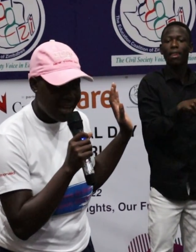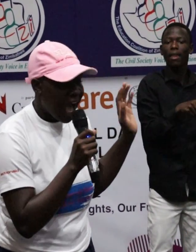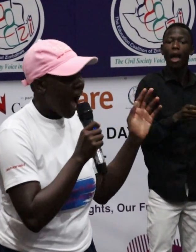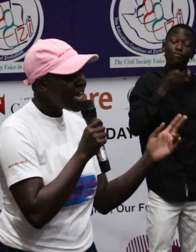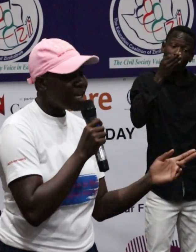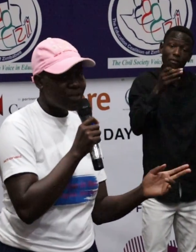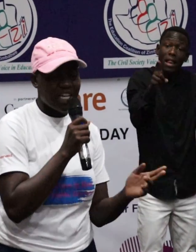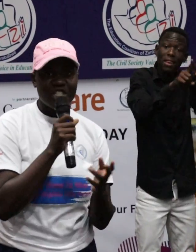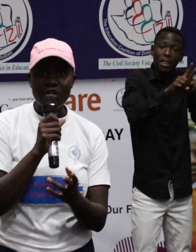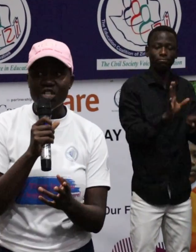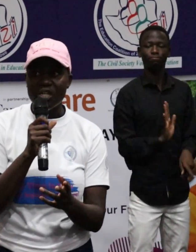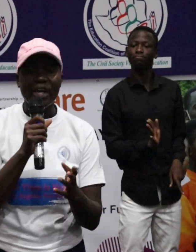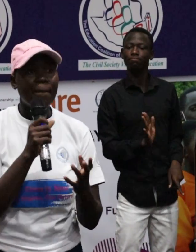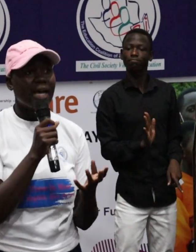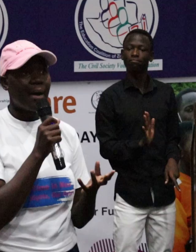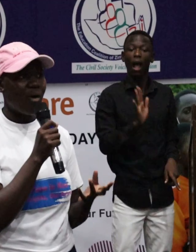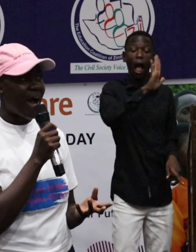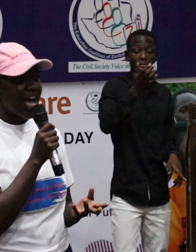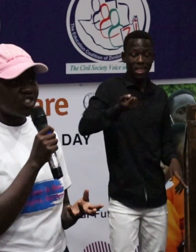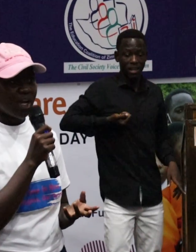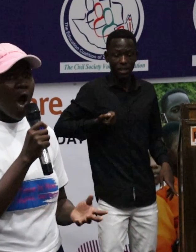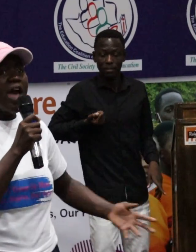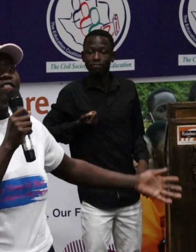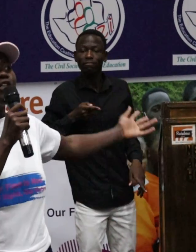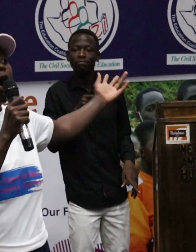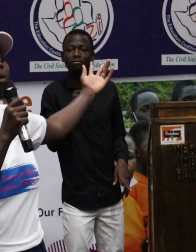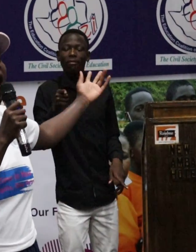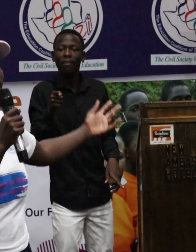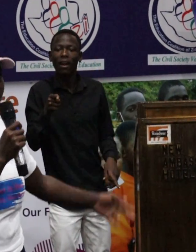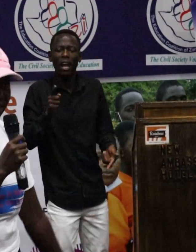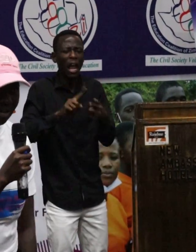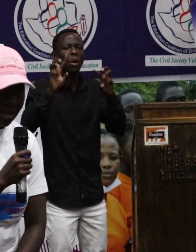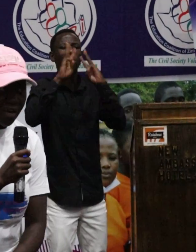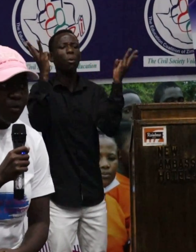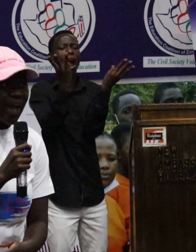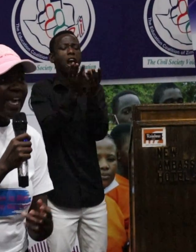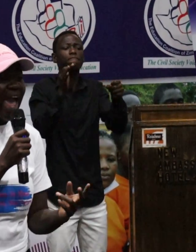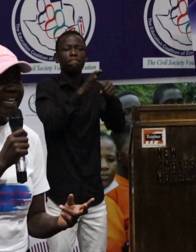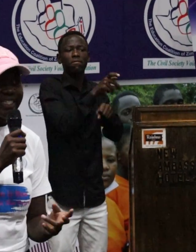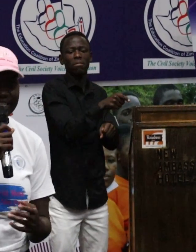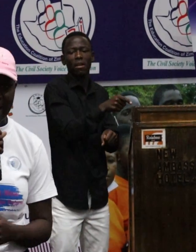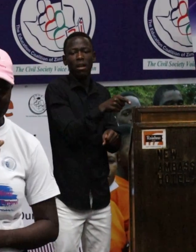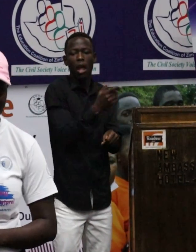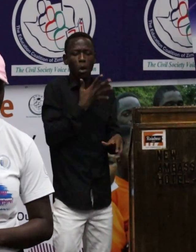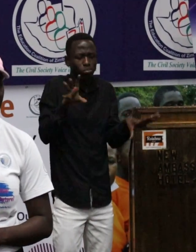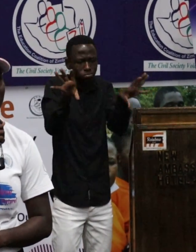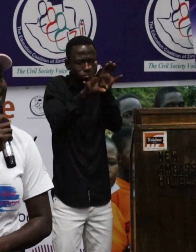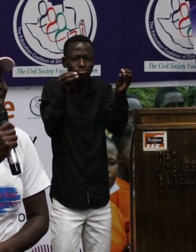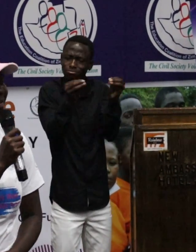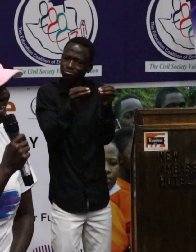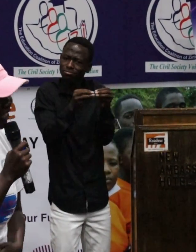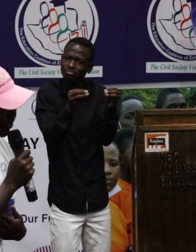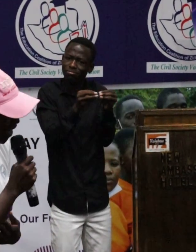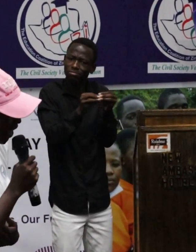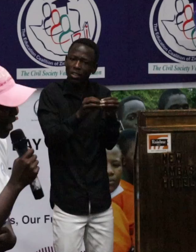again. Adults and children, we can make up our country, or even the whole world, if we work hand in hand. So